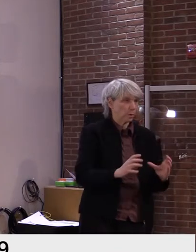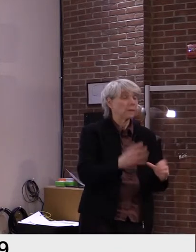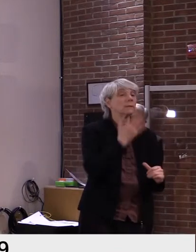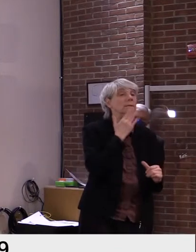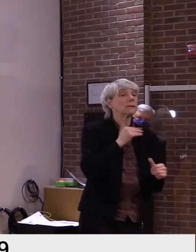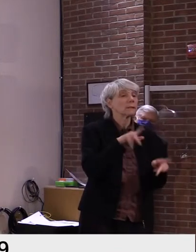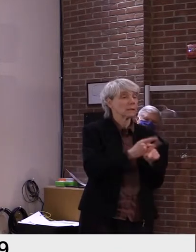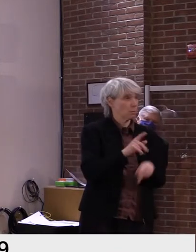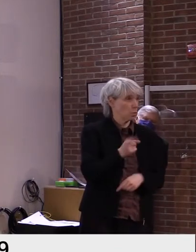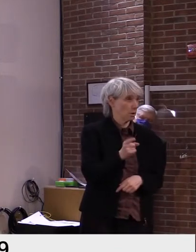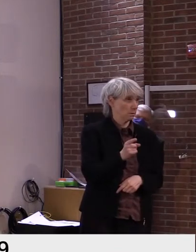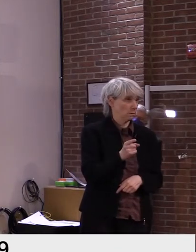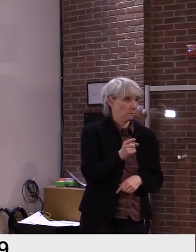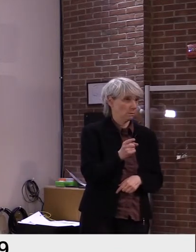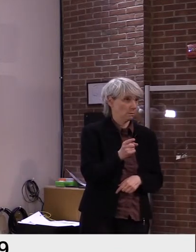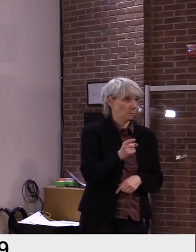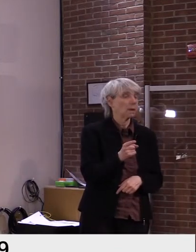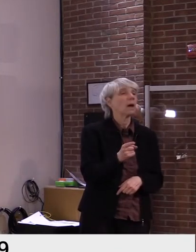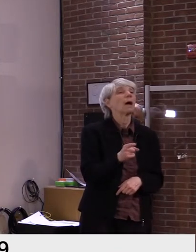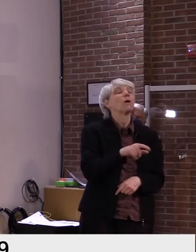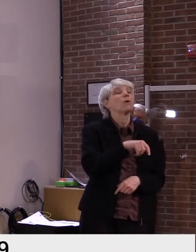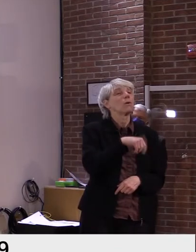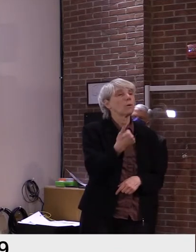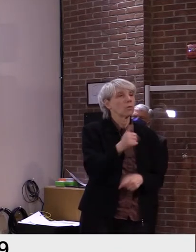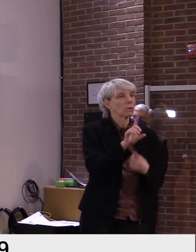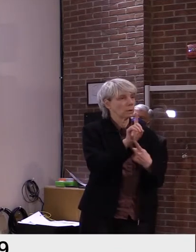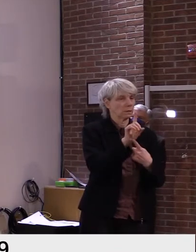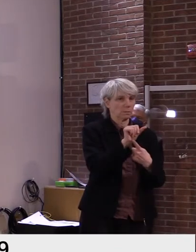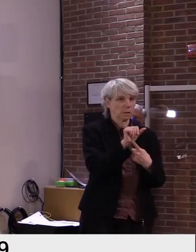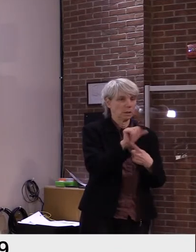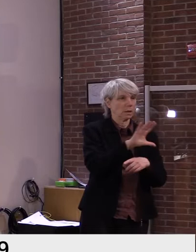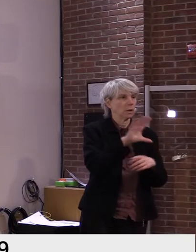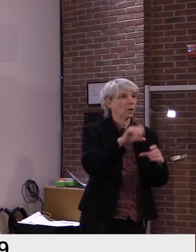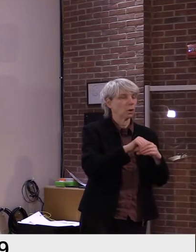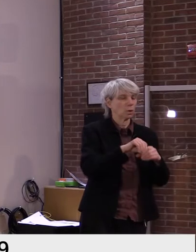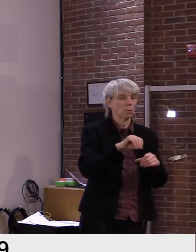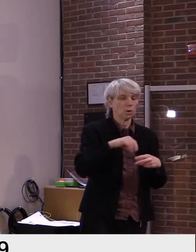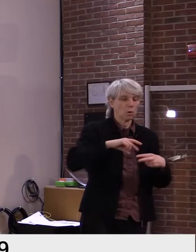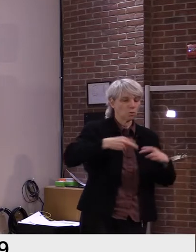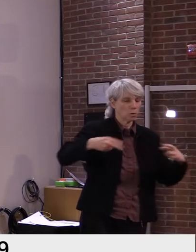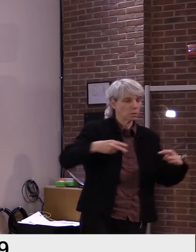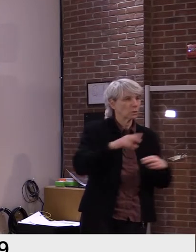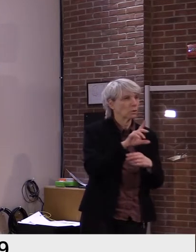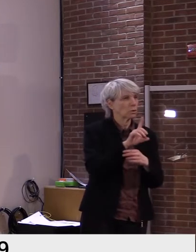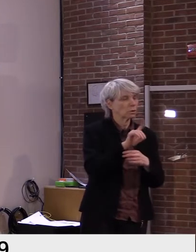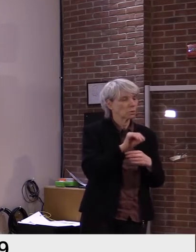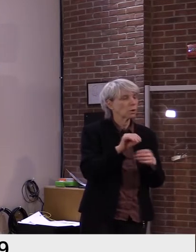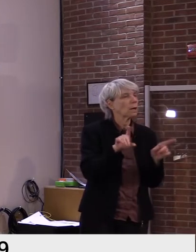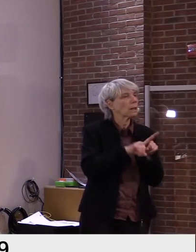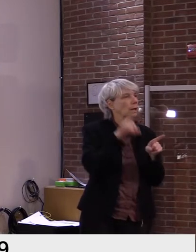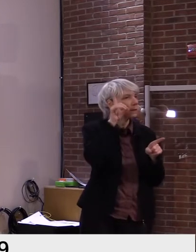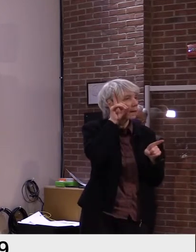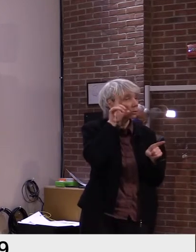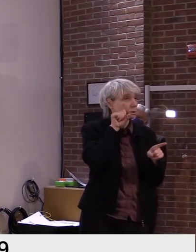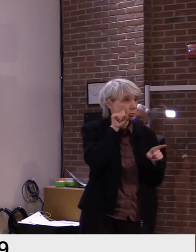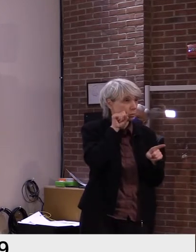diabetes and disabilities, including chromosomal disorders such as Down